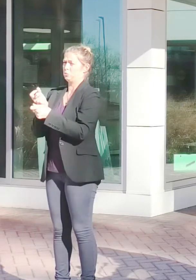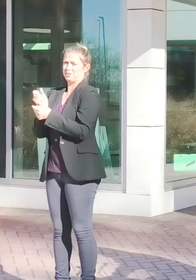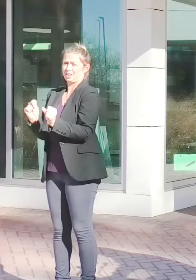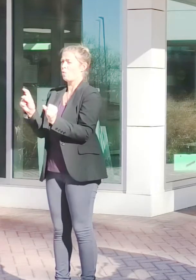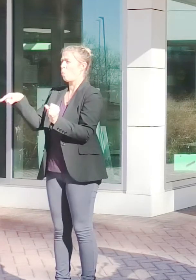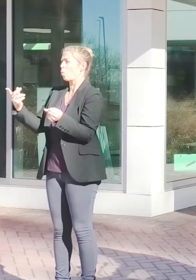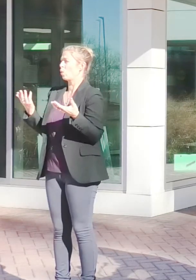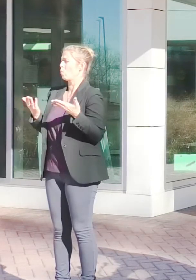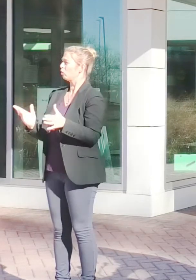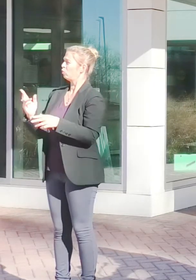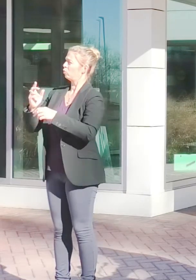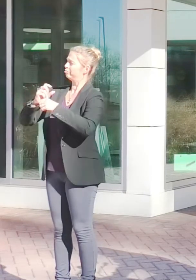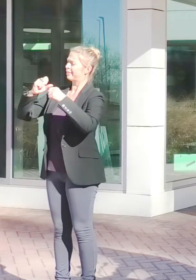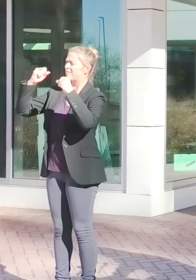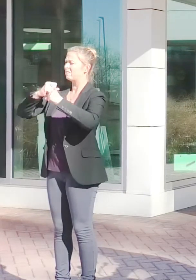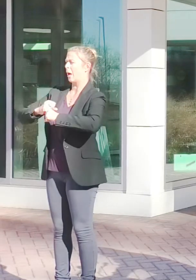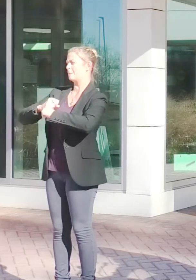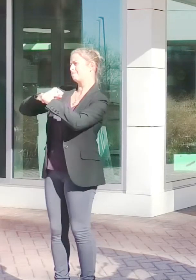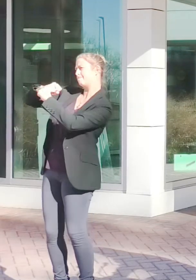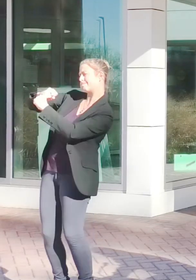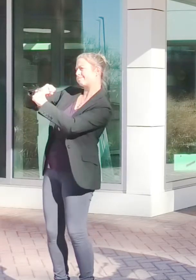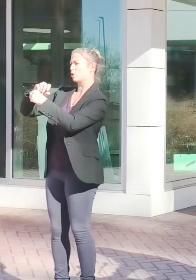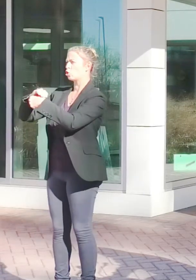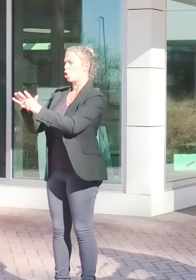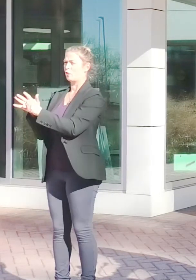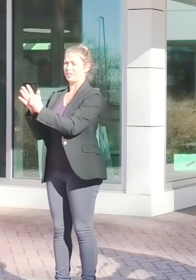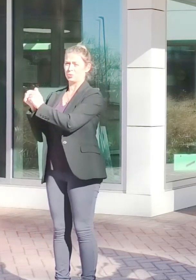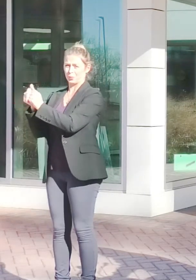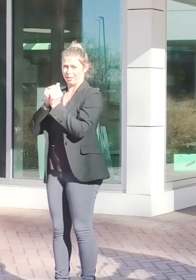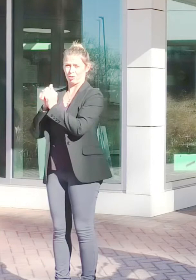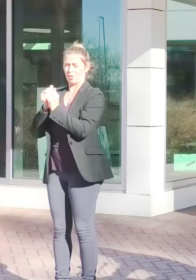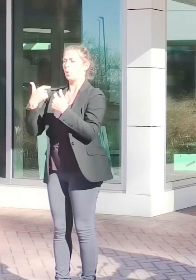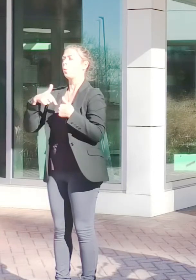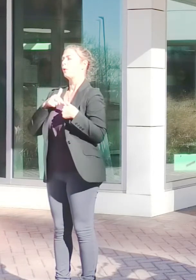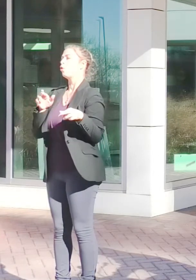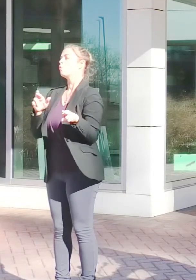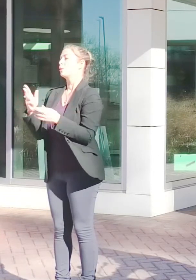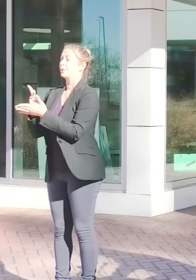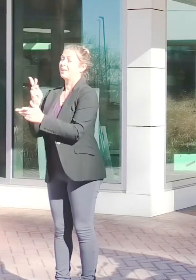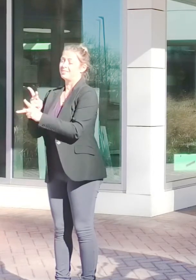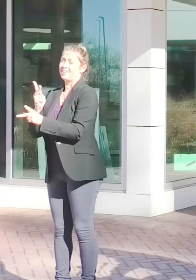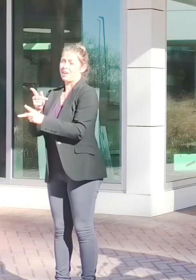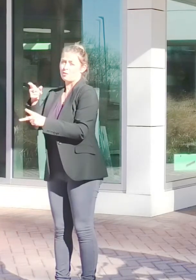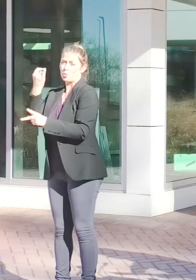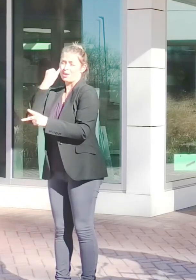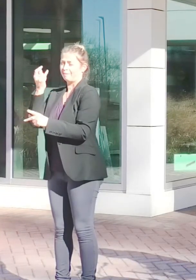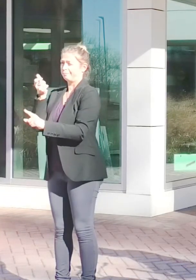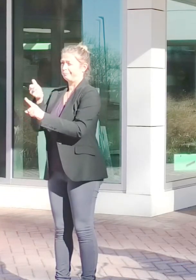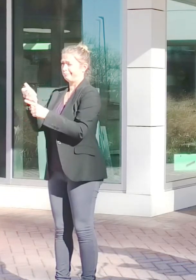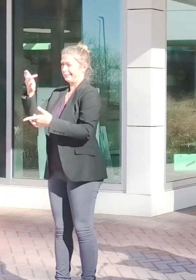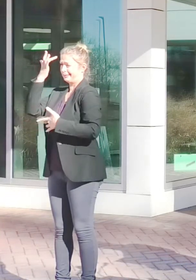this together, and we will be there and ready to take care of you if you do need it. Thank you.